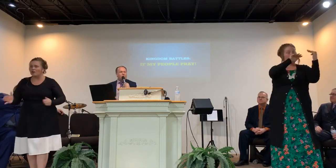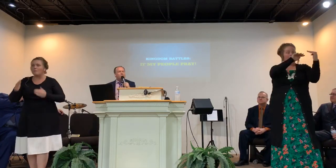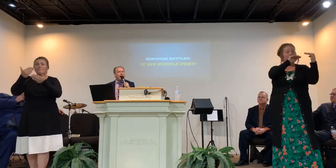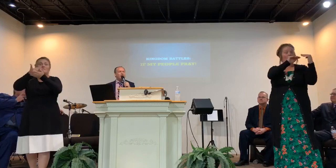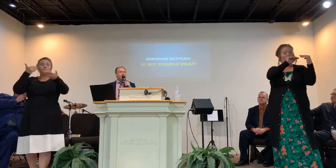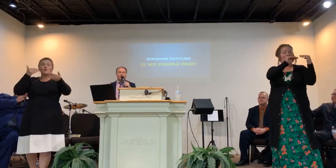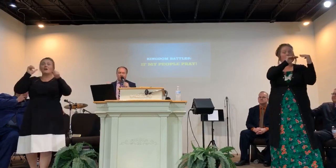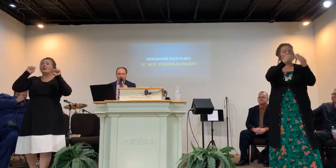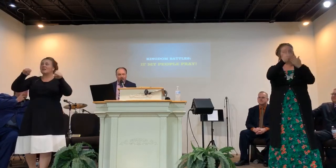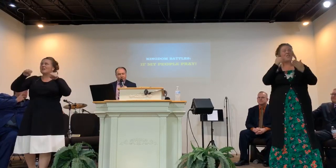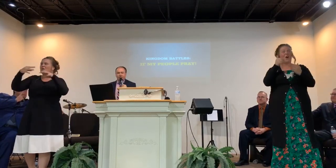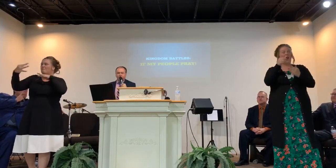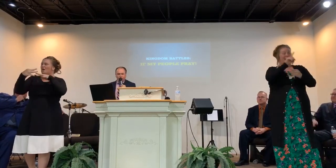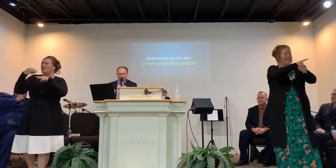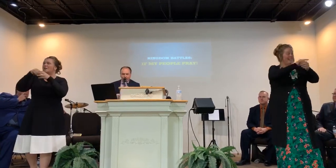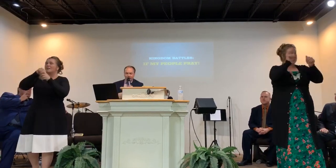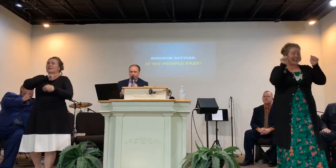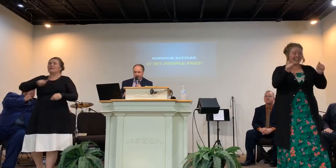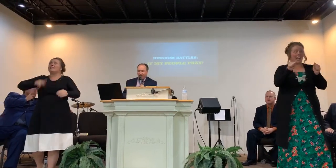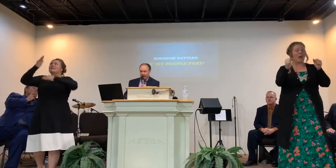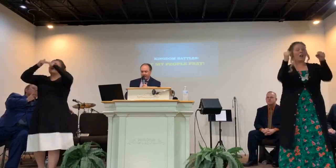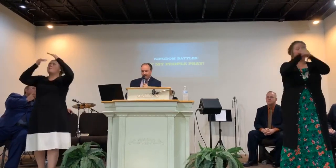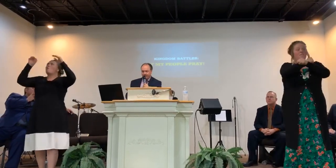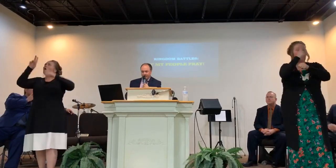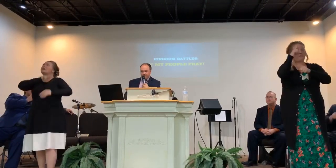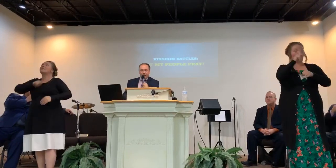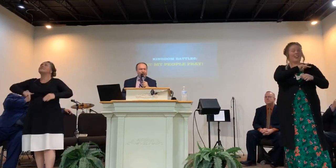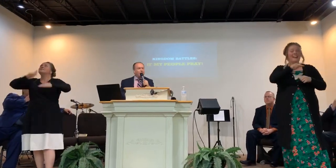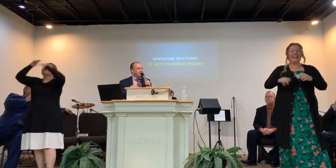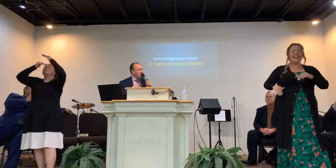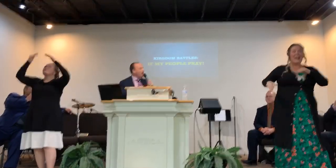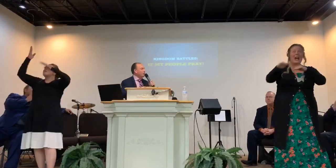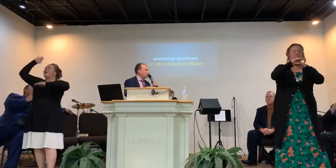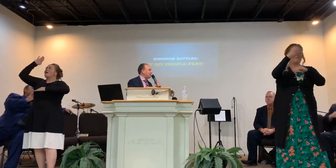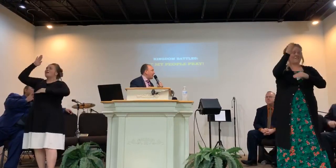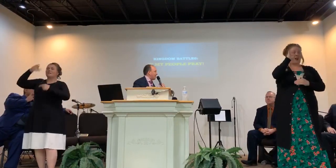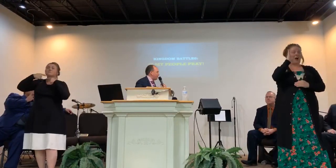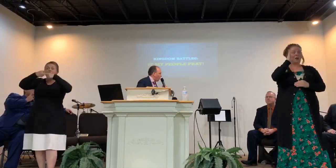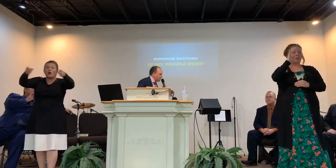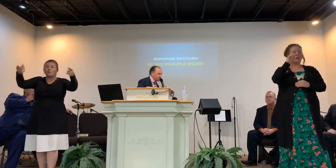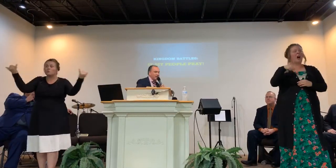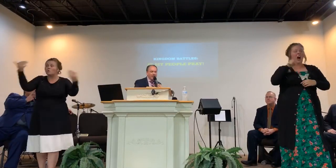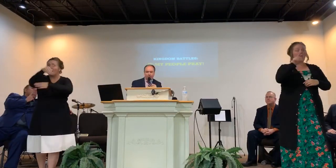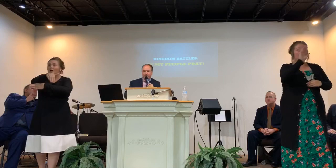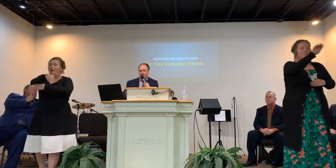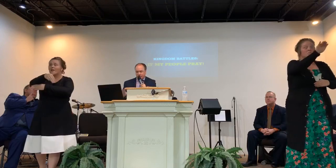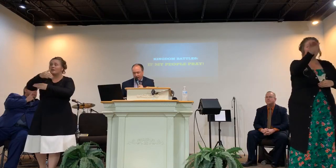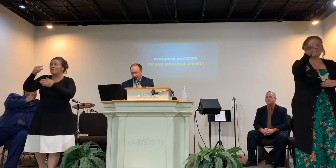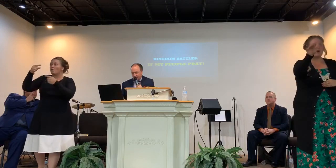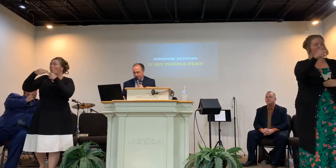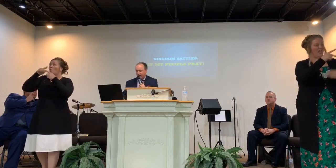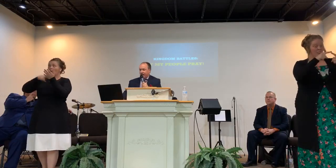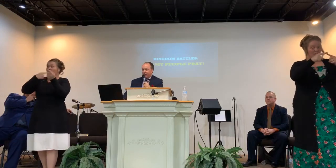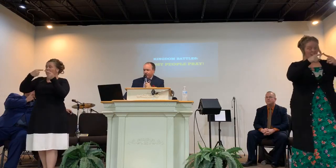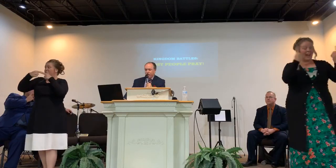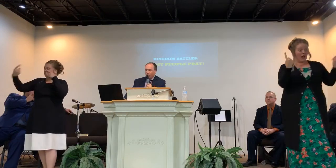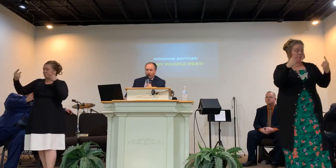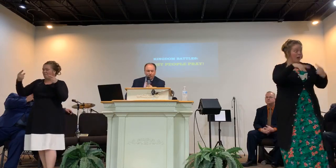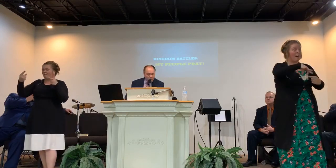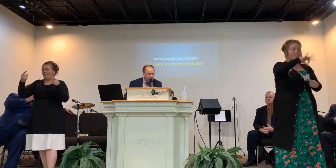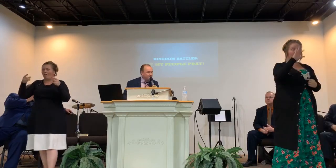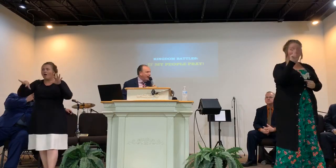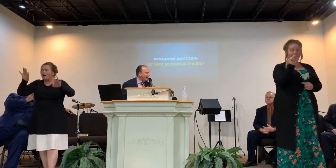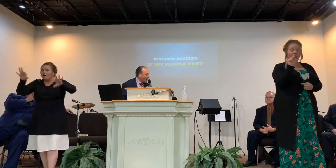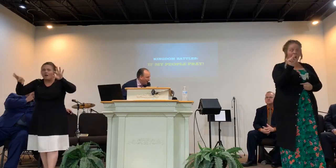could ever battle in the kingdom and for the kingdom of God. And let me tell you tonight, once the enemy discovers that you